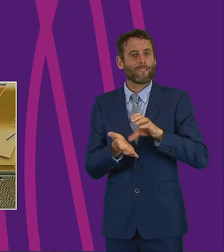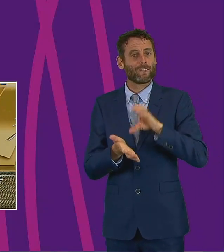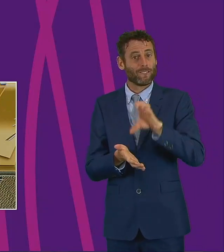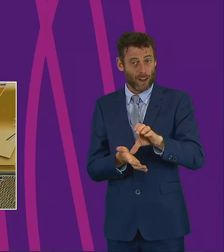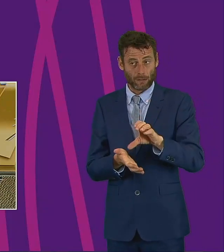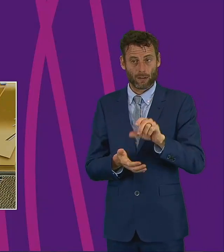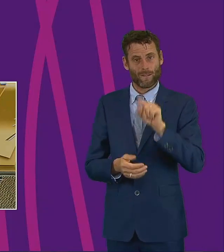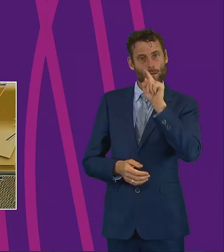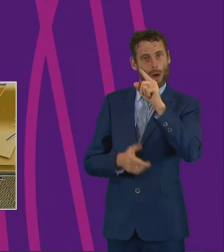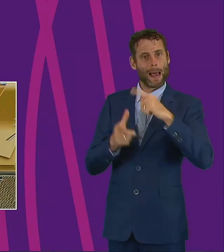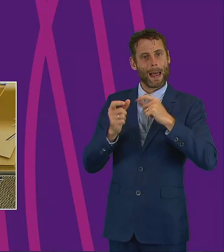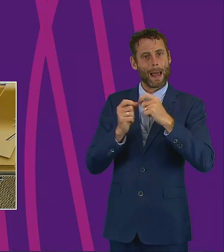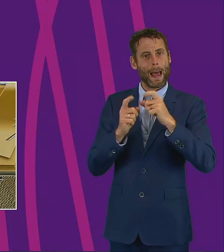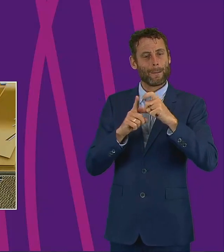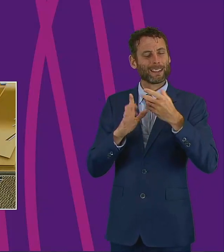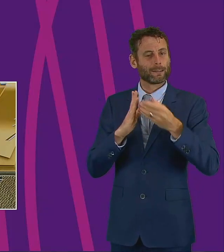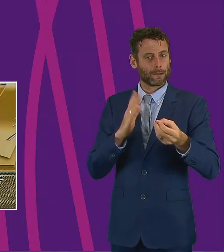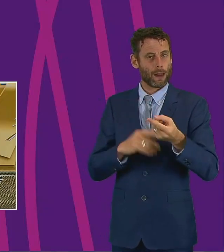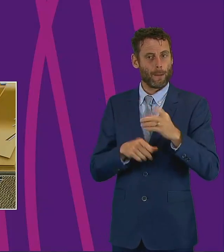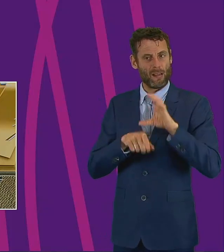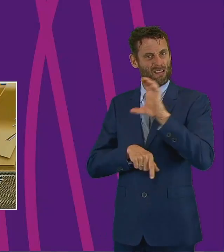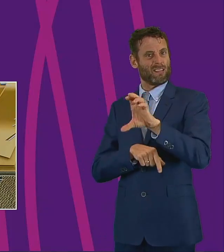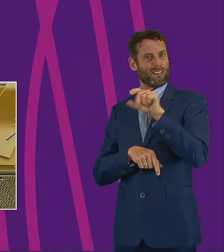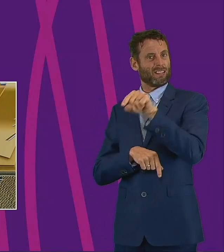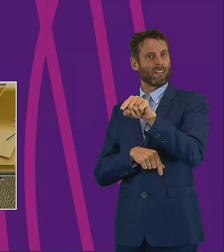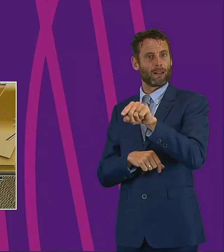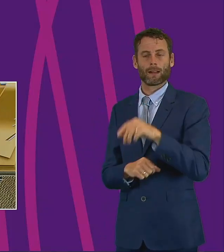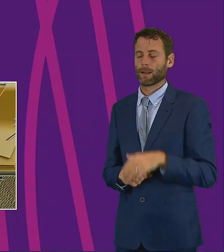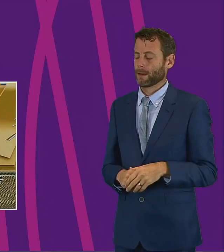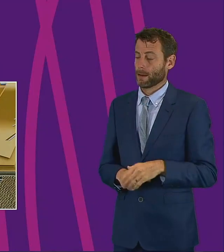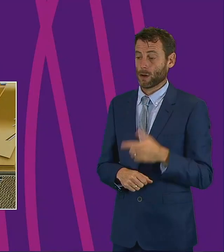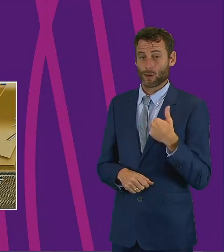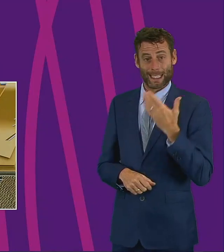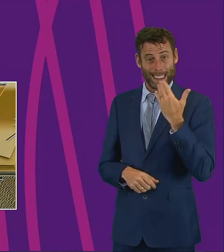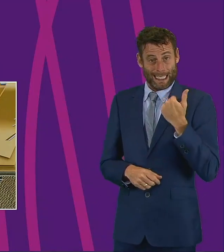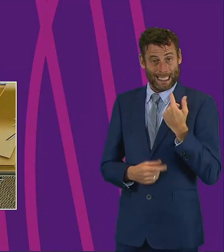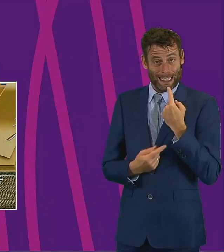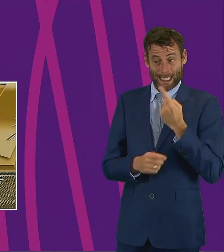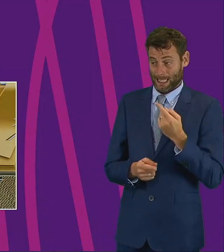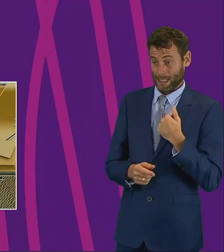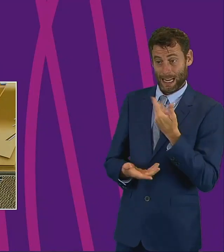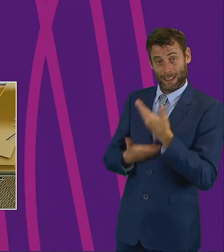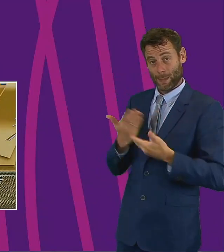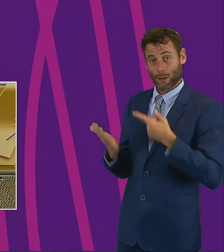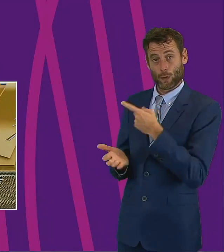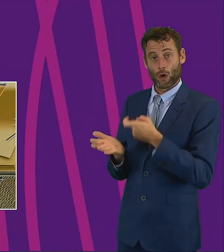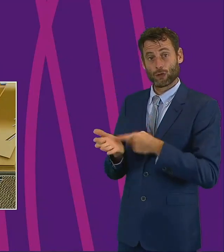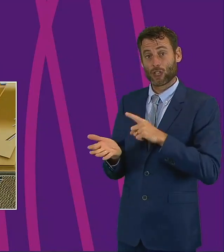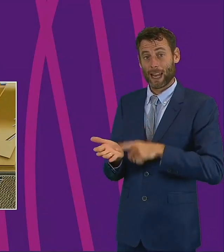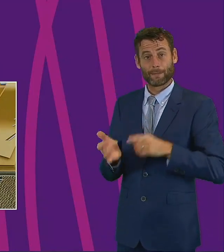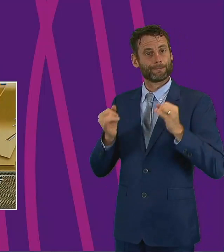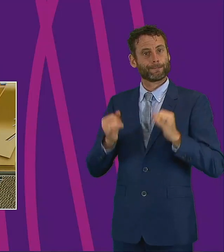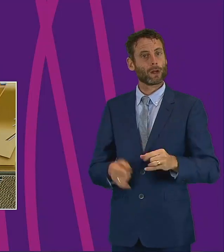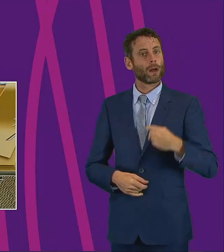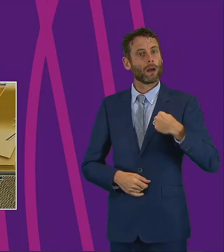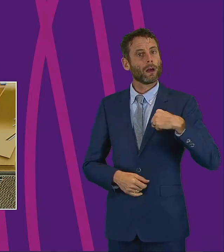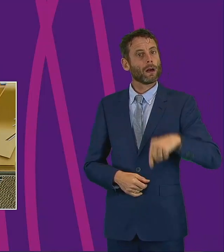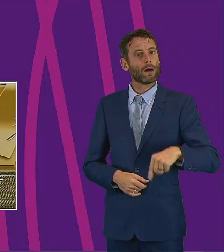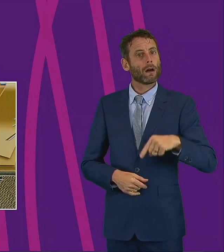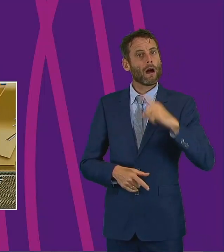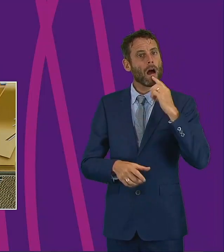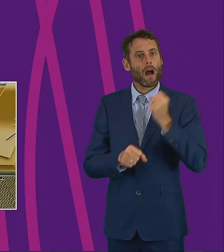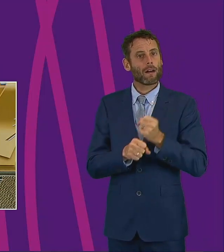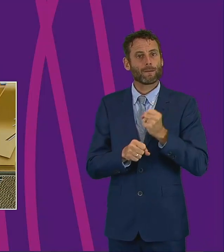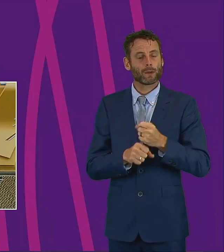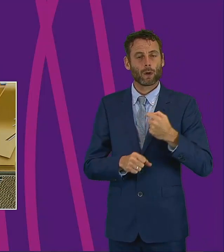Aberdeen. Of course, as I've just said in my exchange with Richard Leonard, we don't have the borrowing powers to replicate a furlough scheme